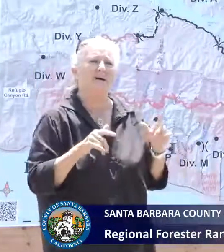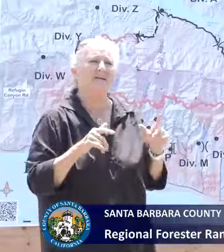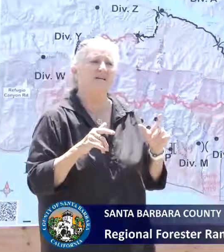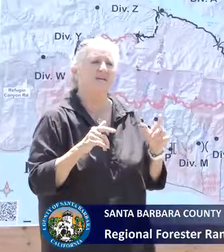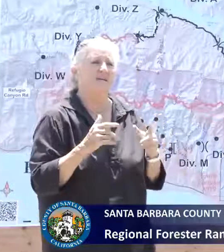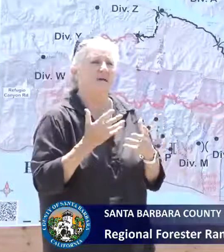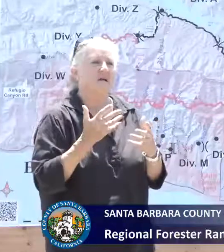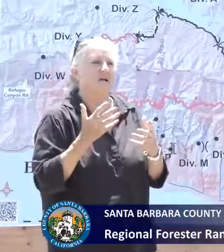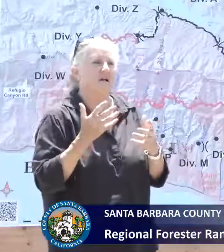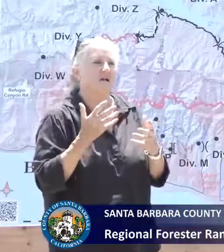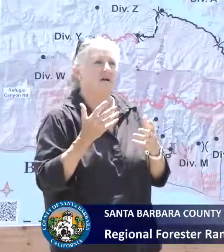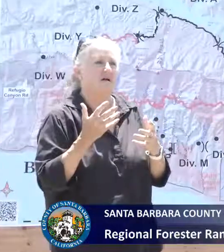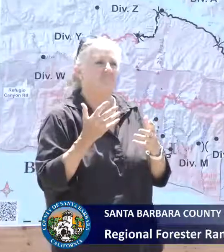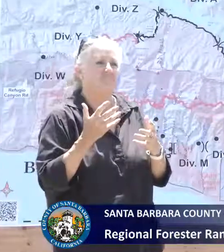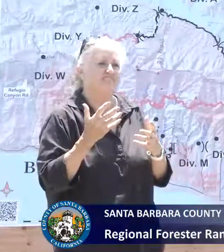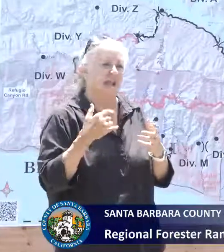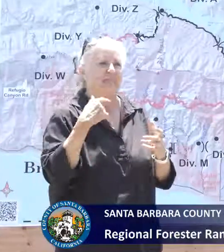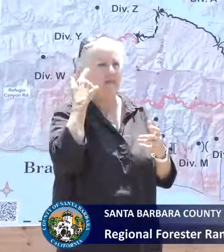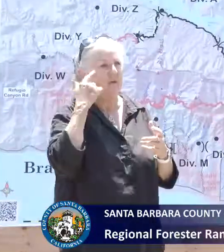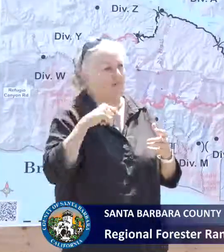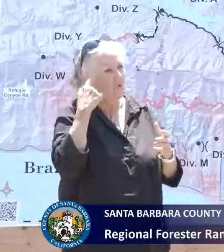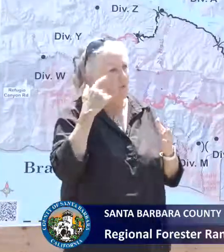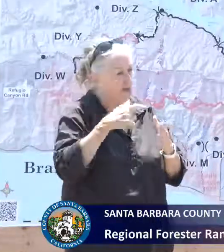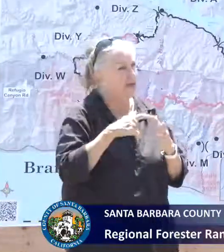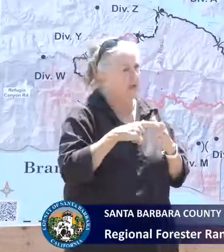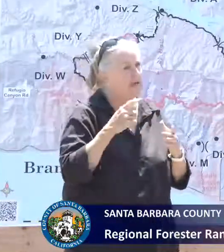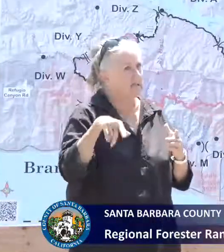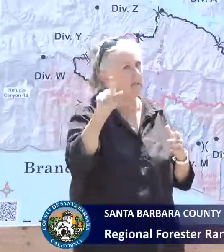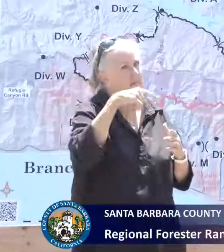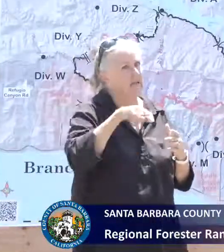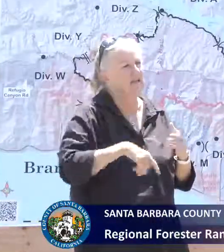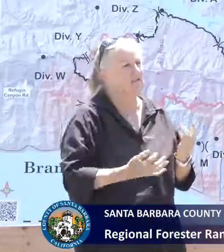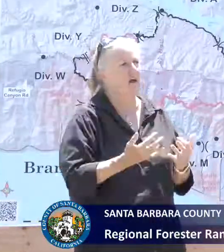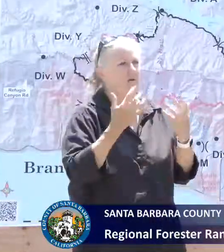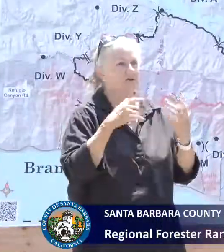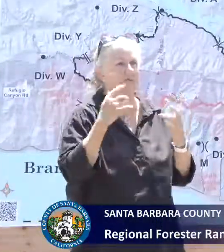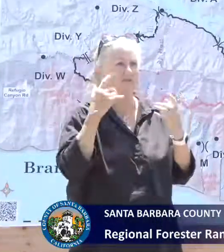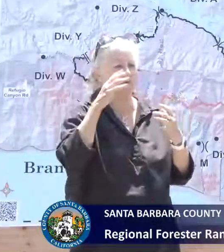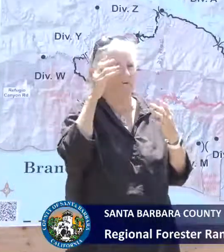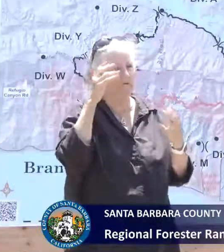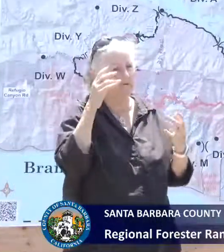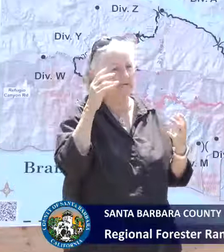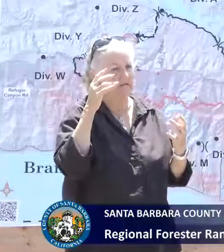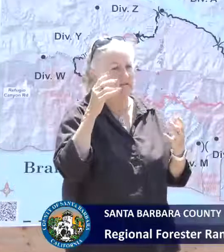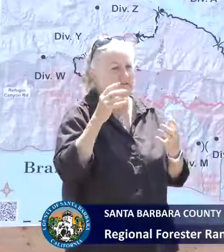that I think we have to recognize is that these have been some extremely